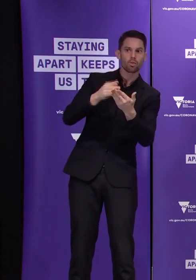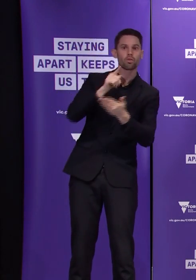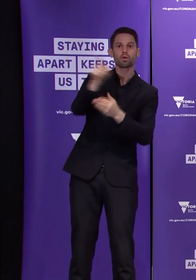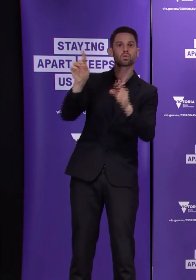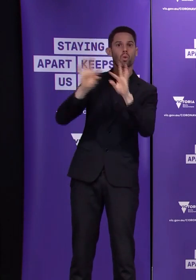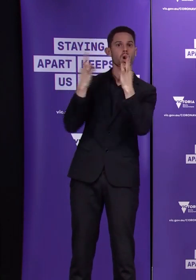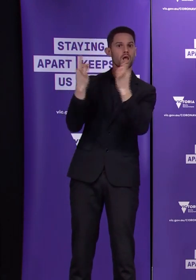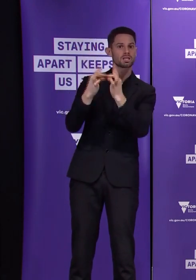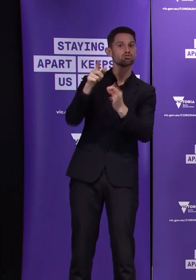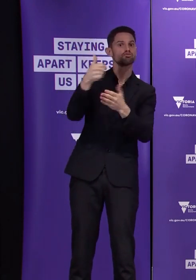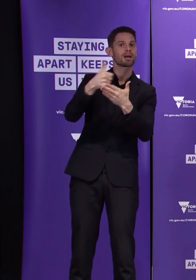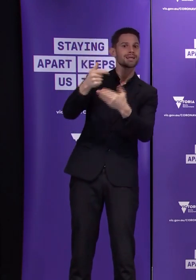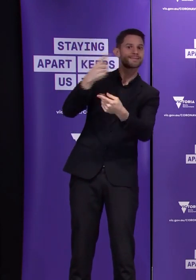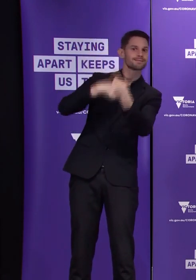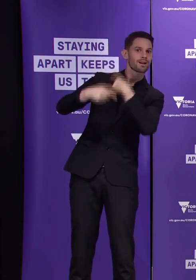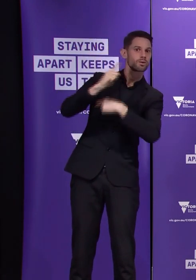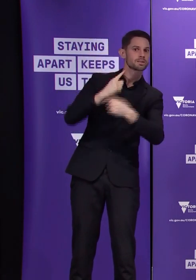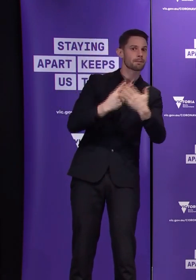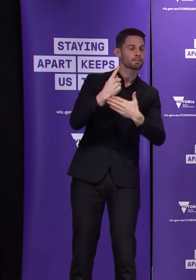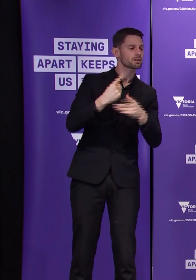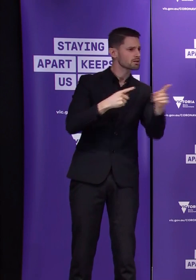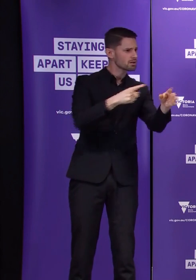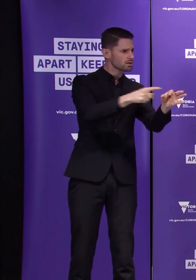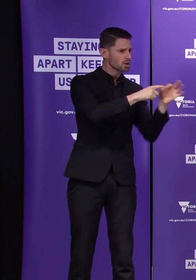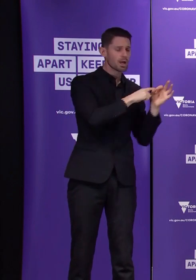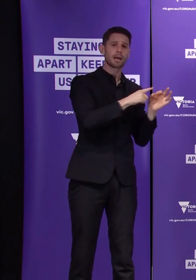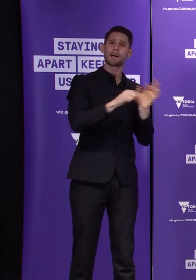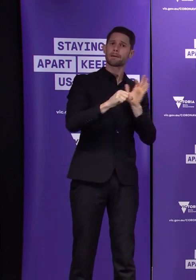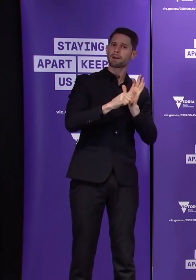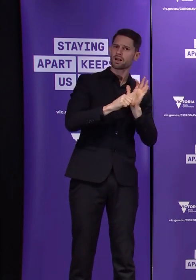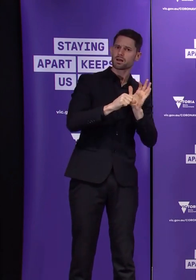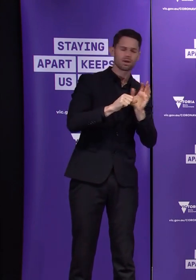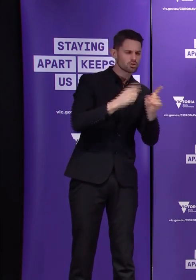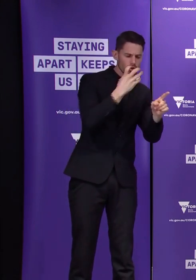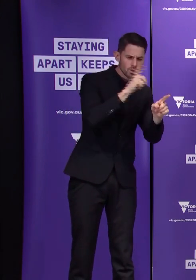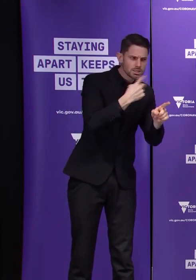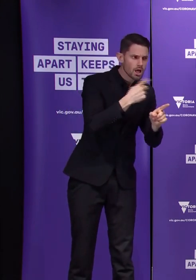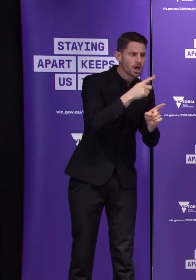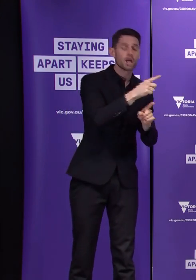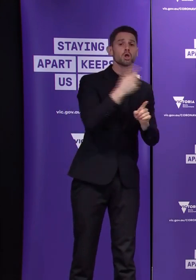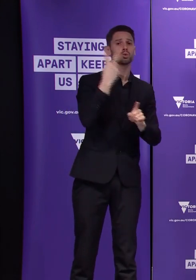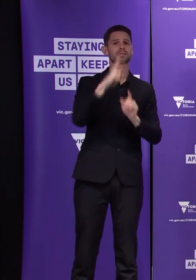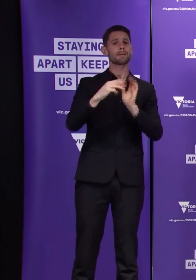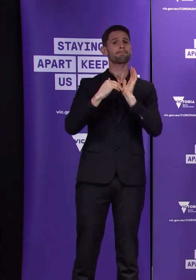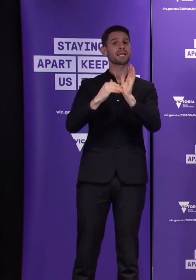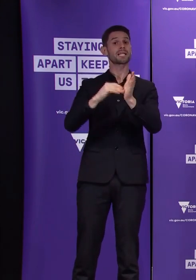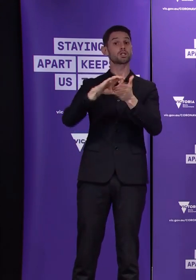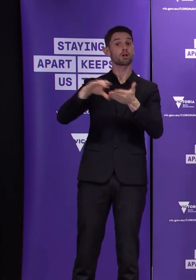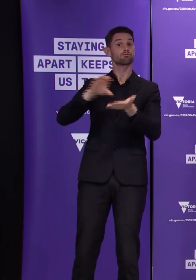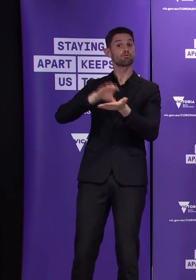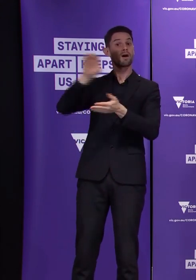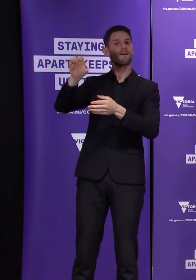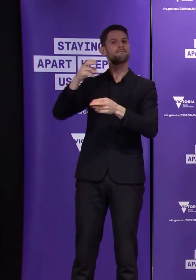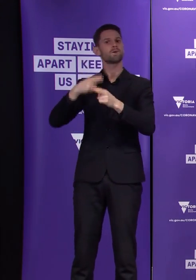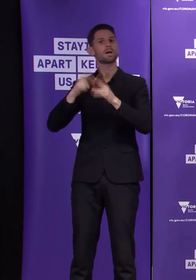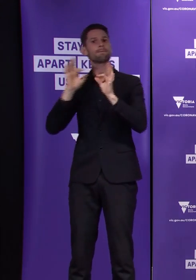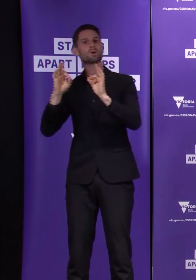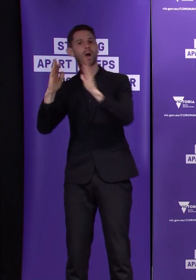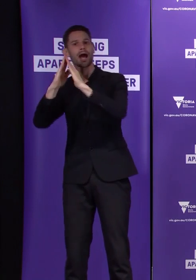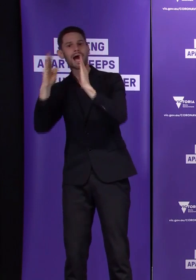that. And the money will be going to cover the accommodation. Is that the sort of like what was the that, money? The 20 million, is that mainly for the accommodation?